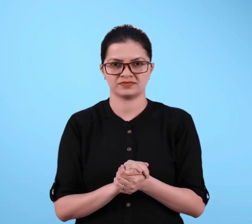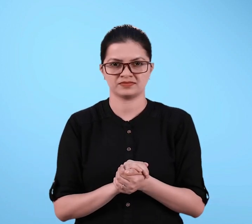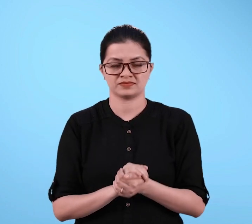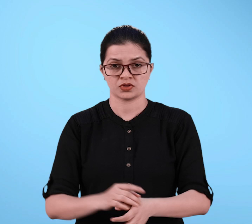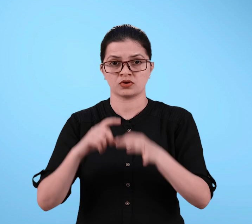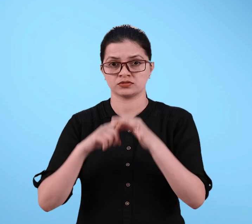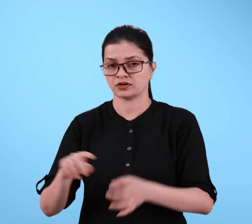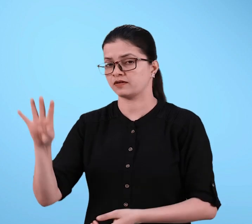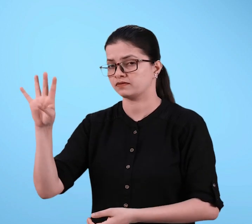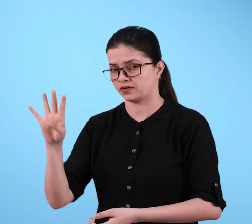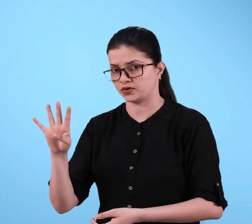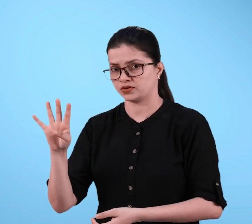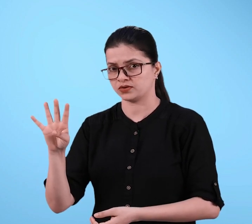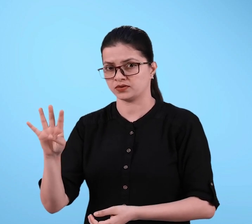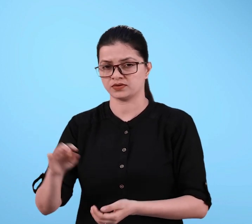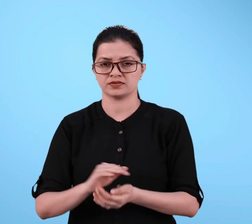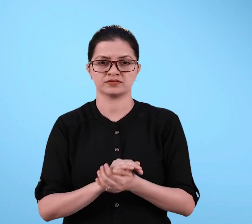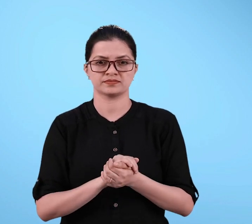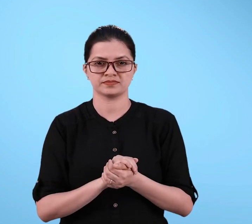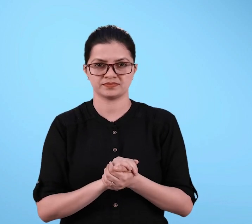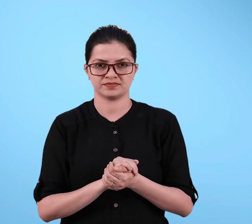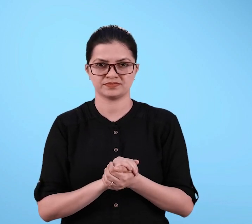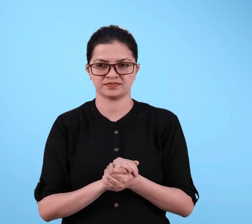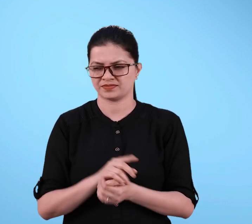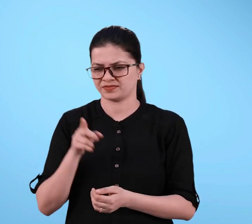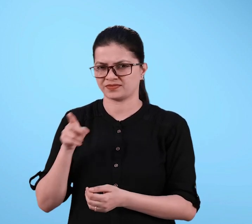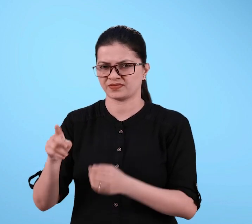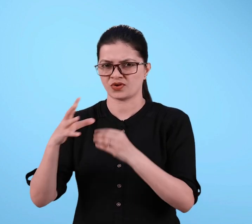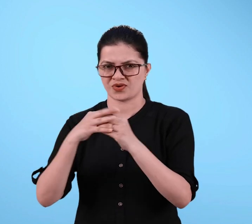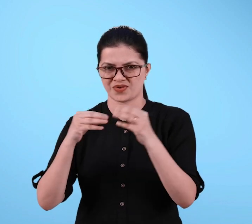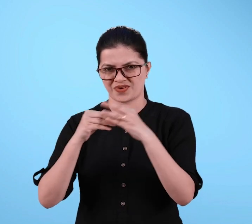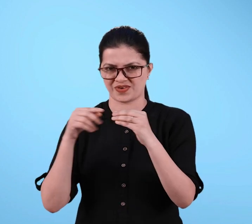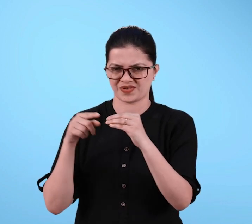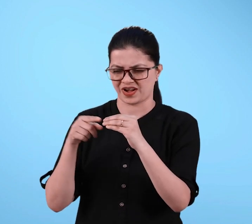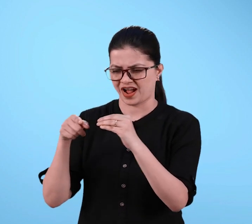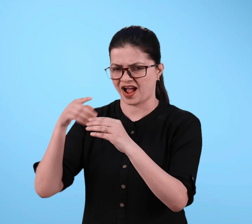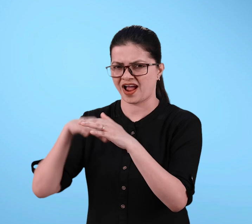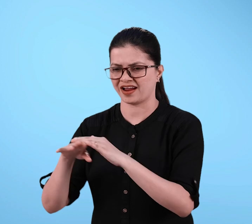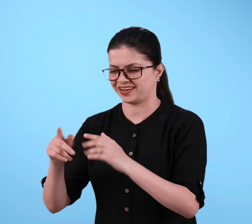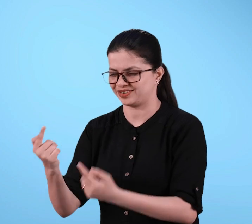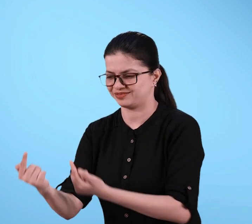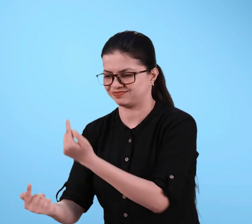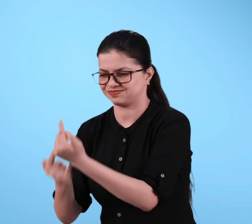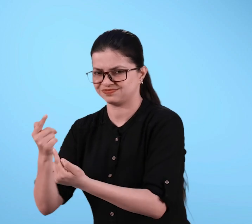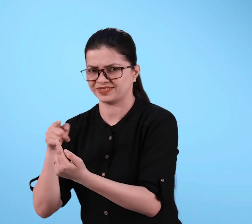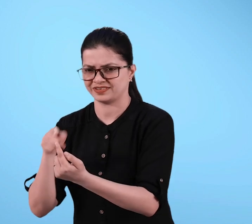Which parts of the 4. plant cotton and jute are obtained? From which parts of the plant cotton and jute